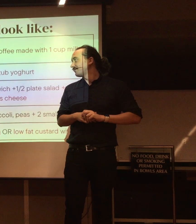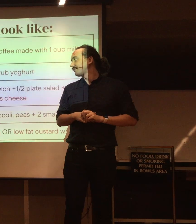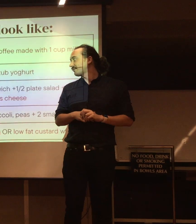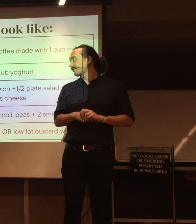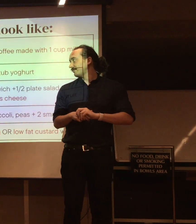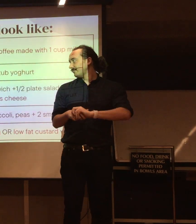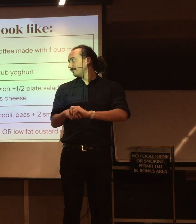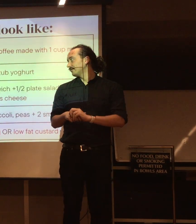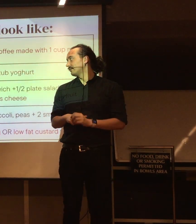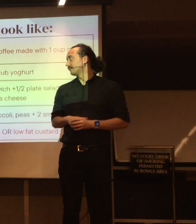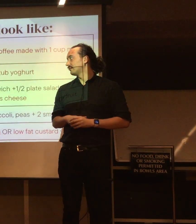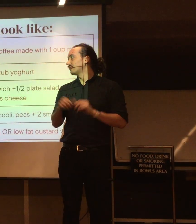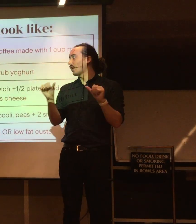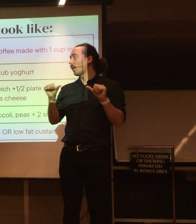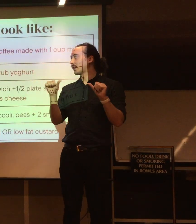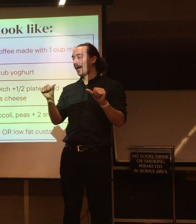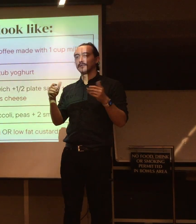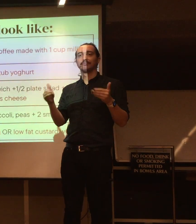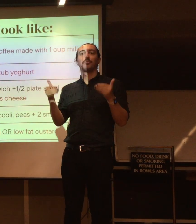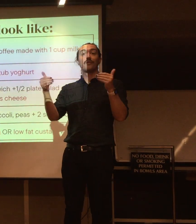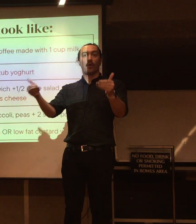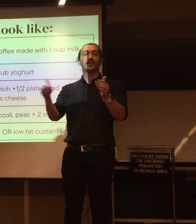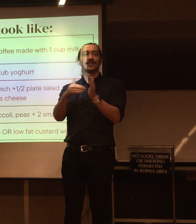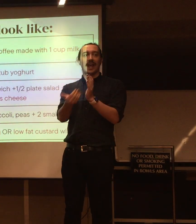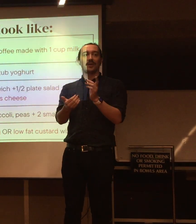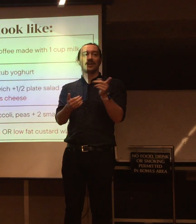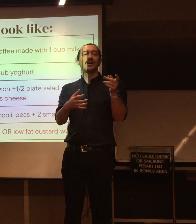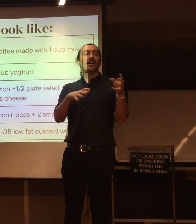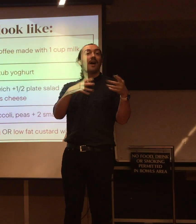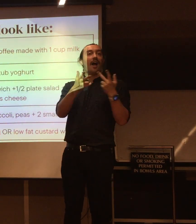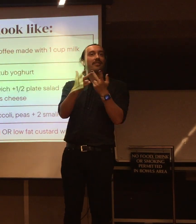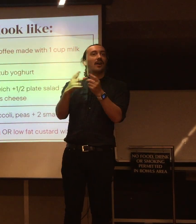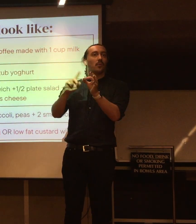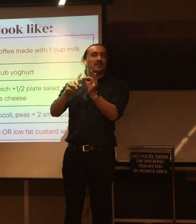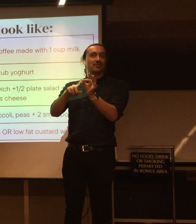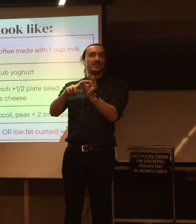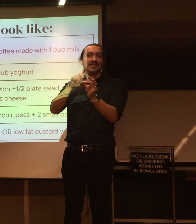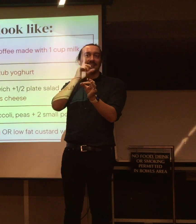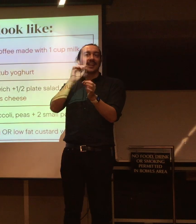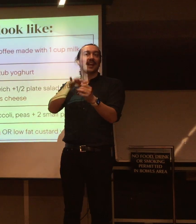Perfect. Okay. All right, I'll move on, and any other questions we can answer at the end.